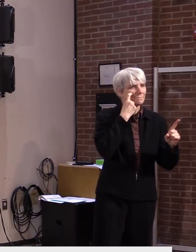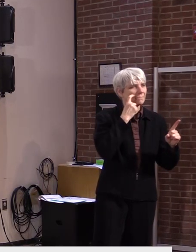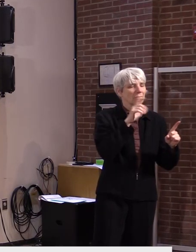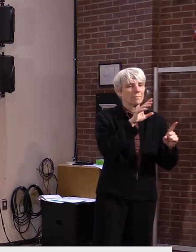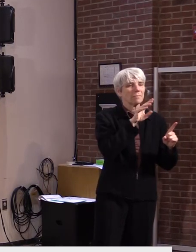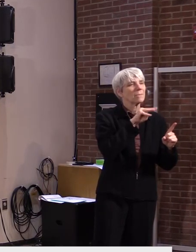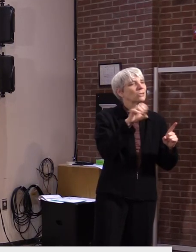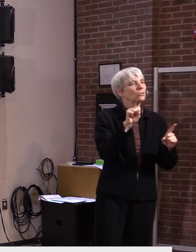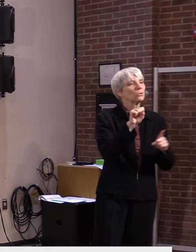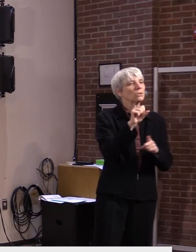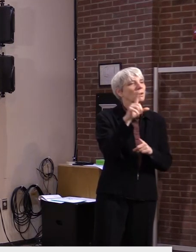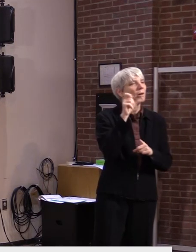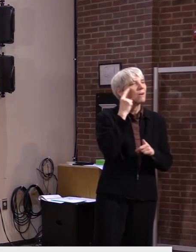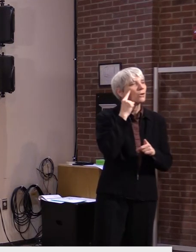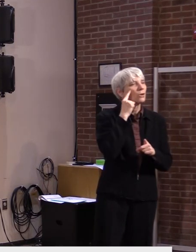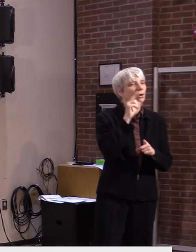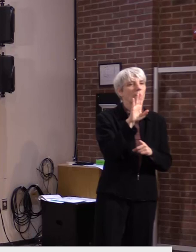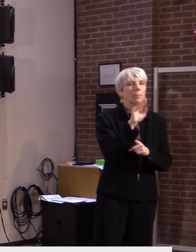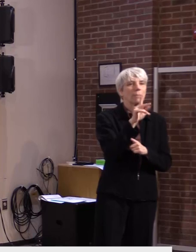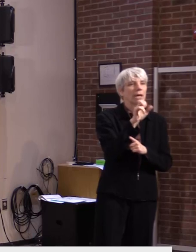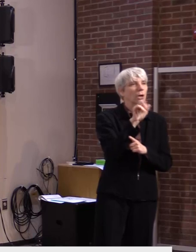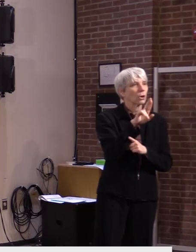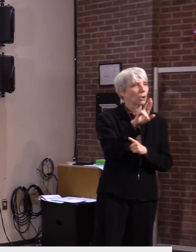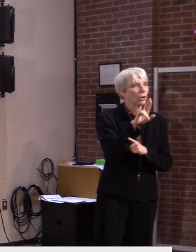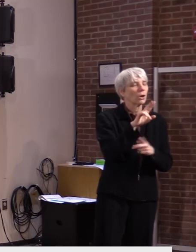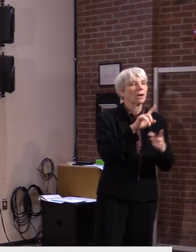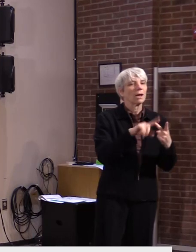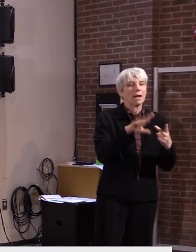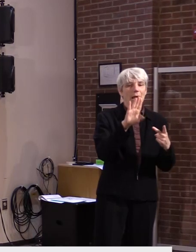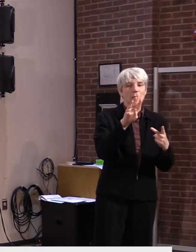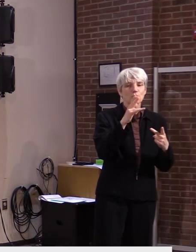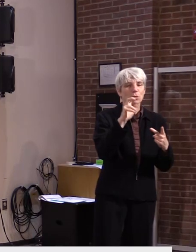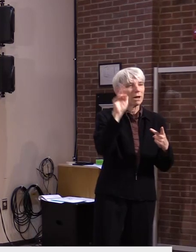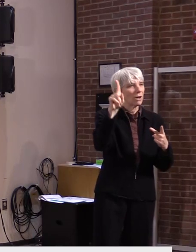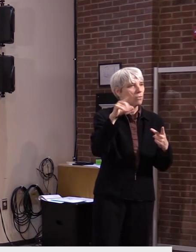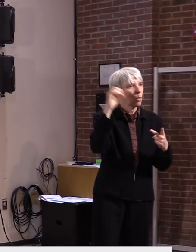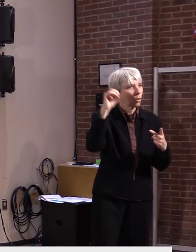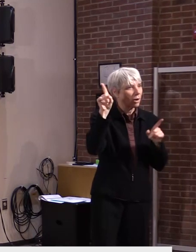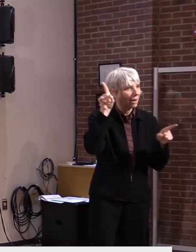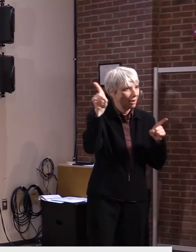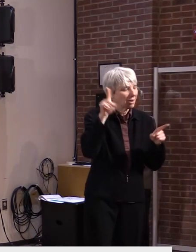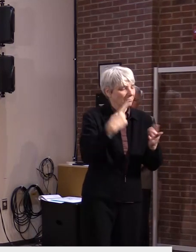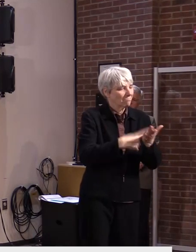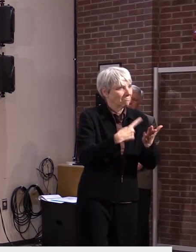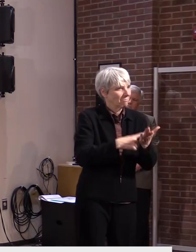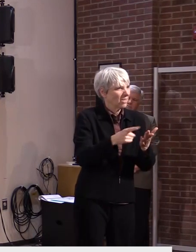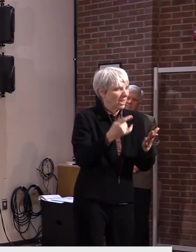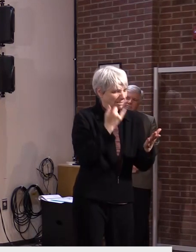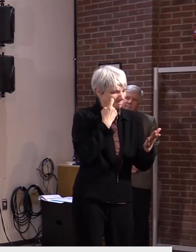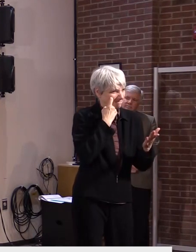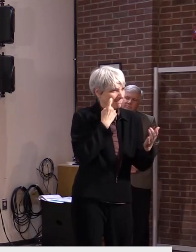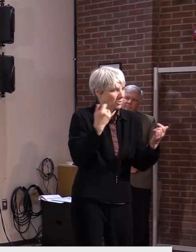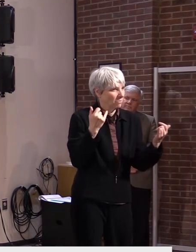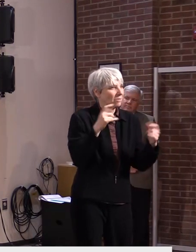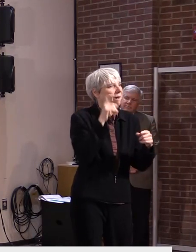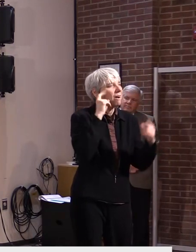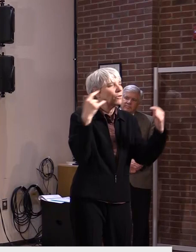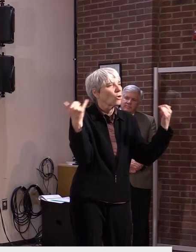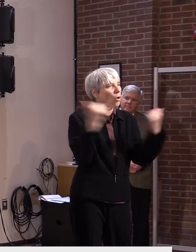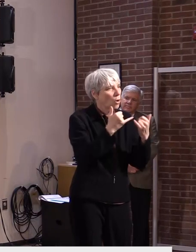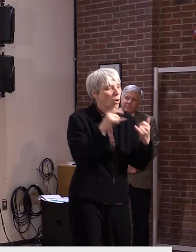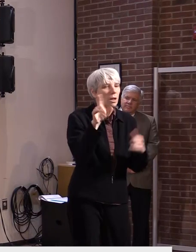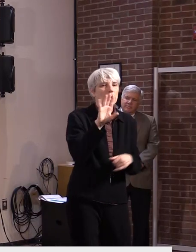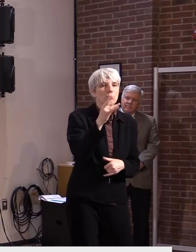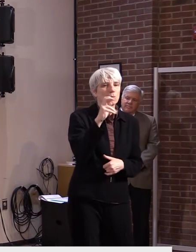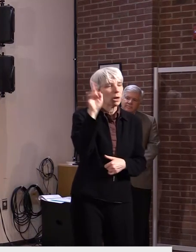call. The Governor Brown from Oregon was having some issues with their some of their mandates